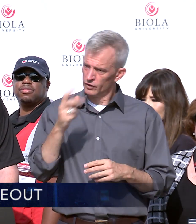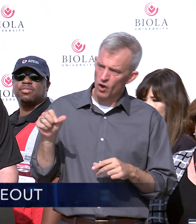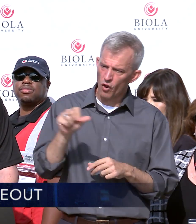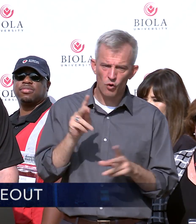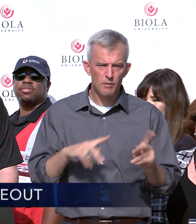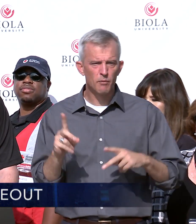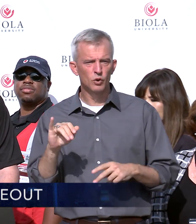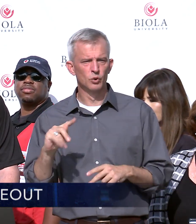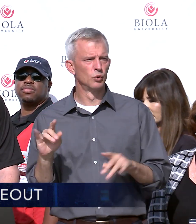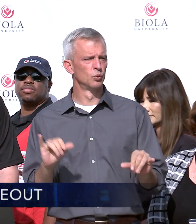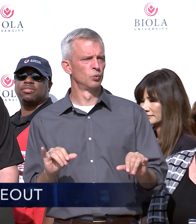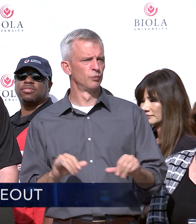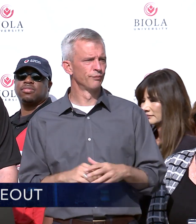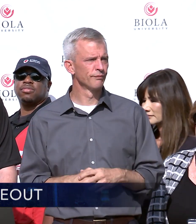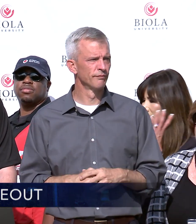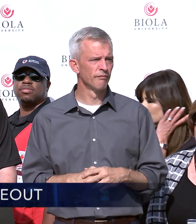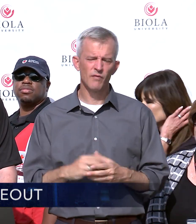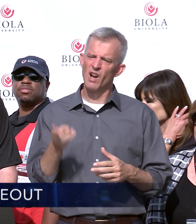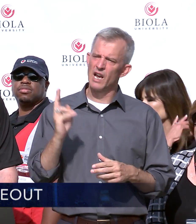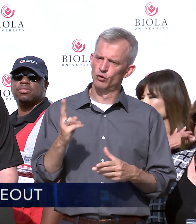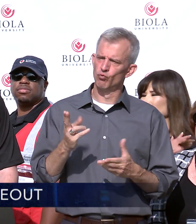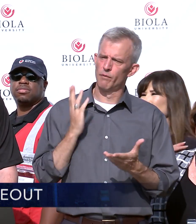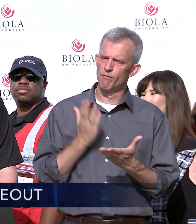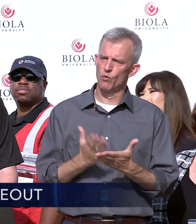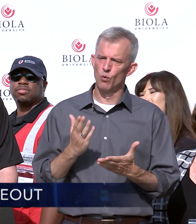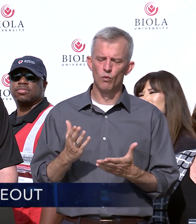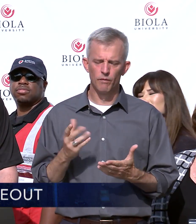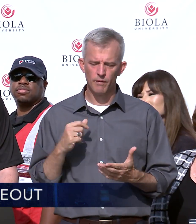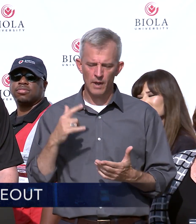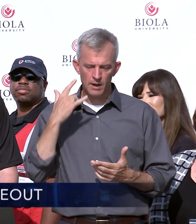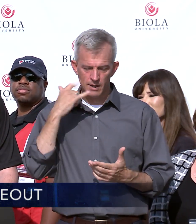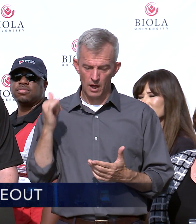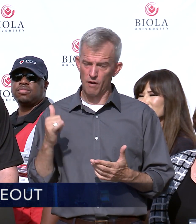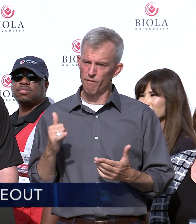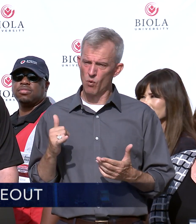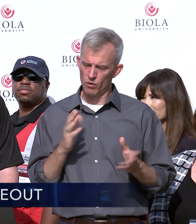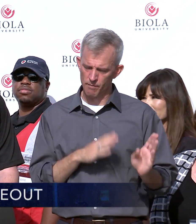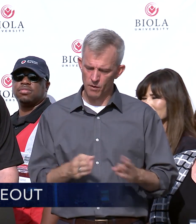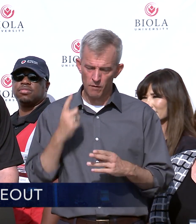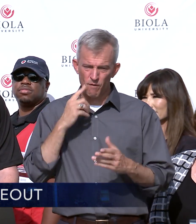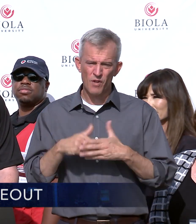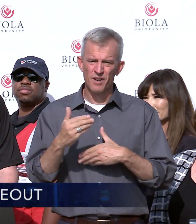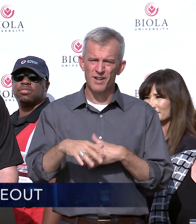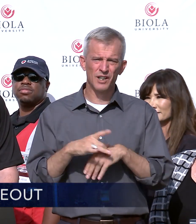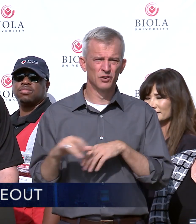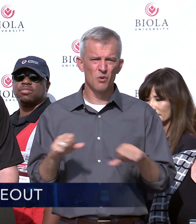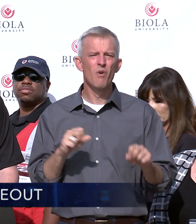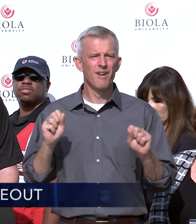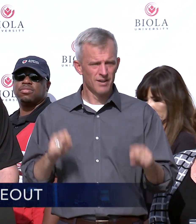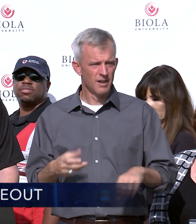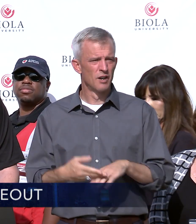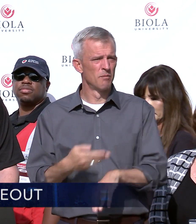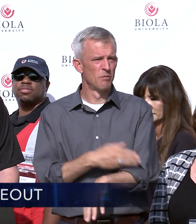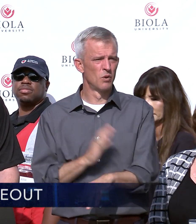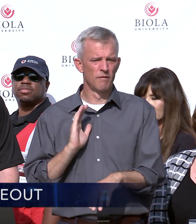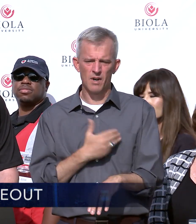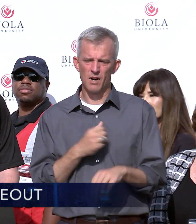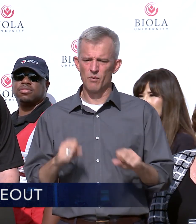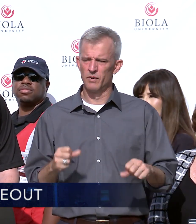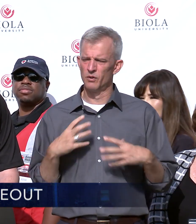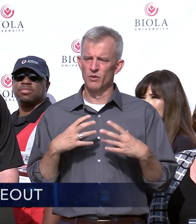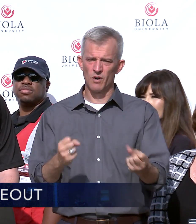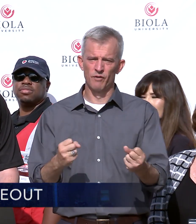such actions. And history has shown that the steps that Californians take to prepare for the next damaging earthquake can improve our ability to